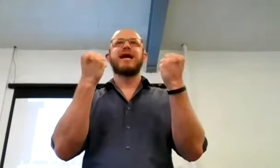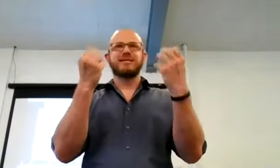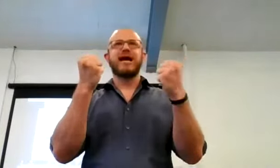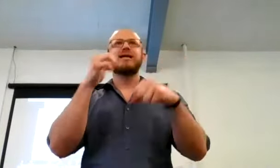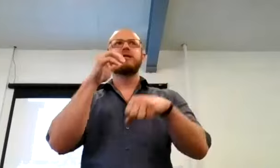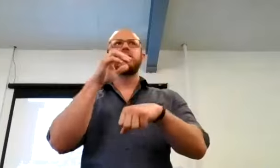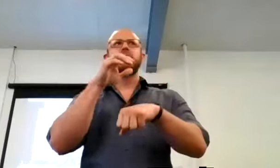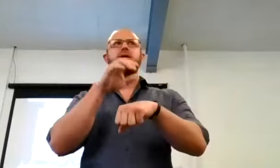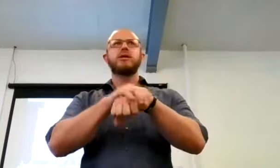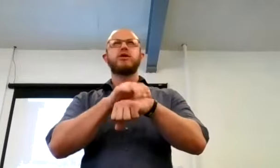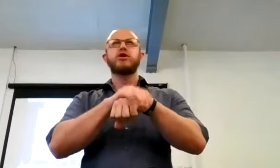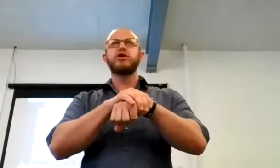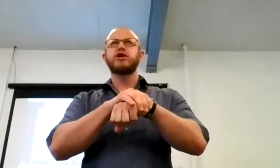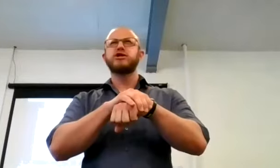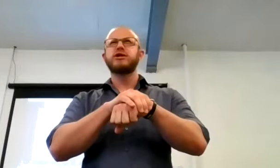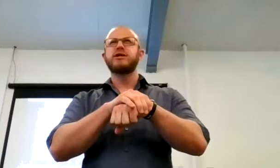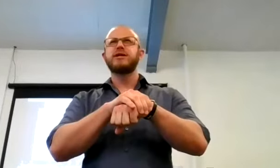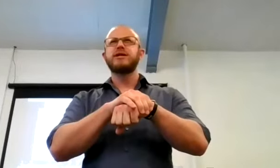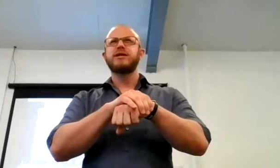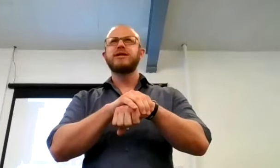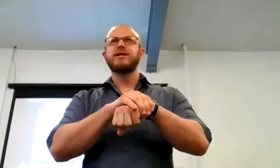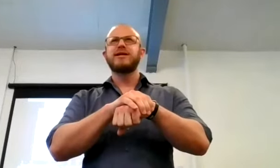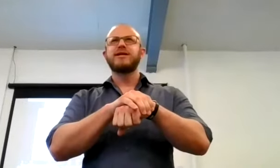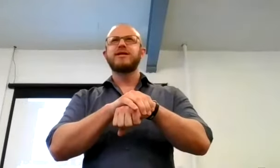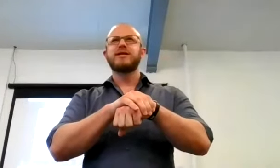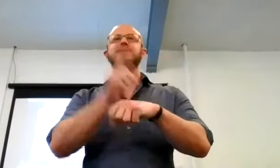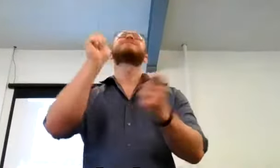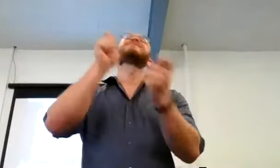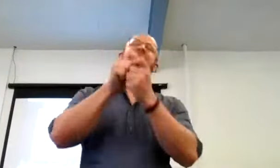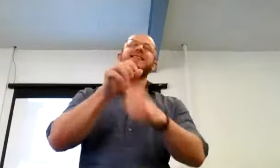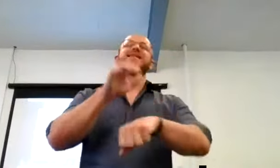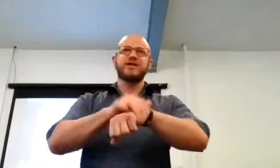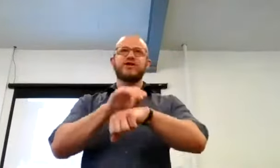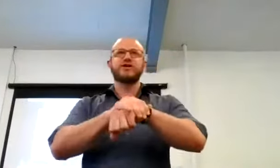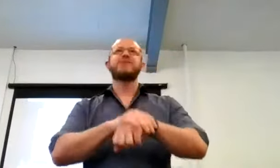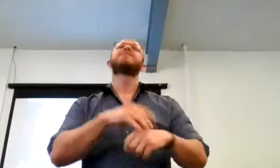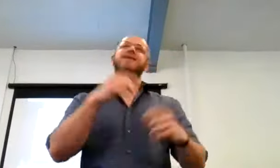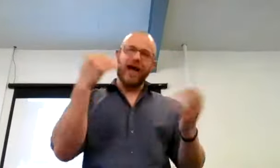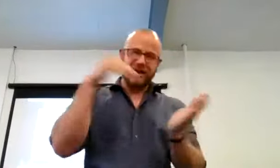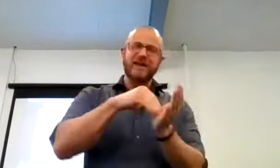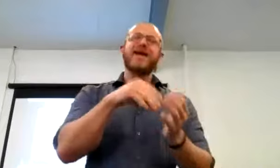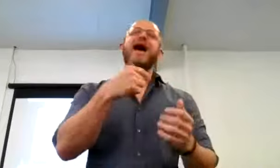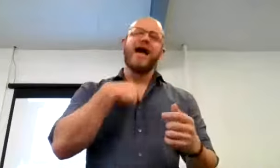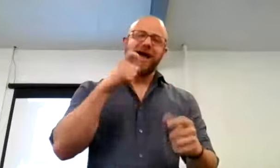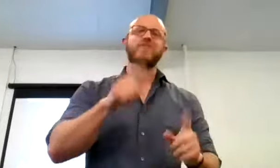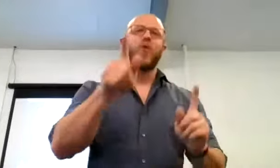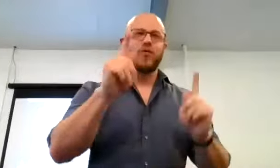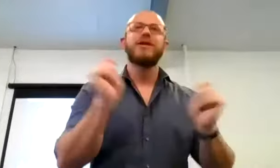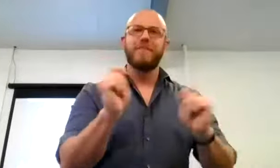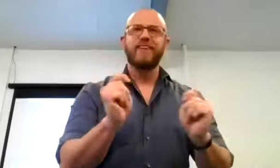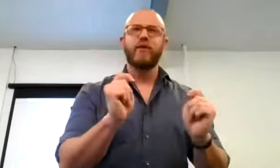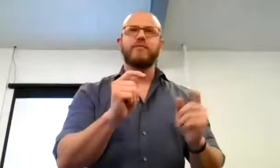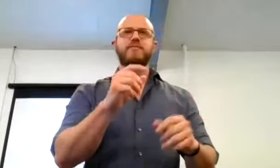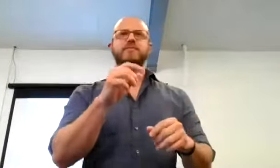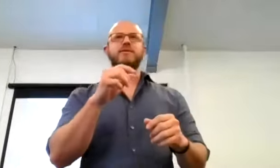SEE, C, and it's like sign exact English. And again, you have to, as far as